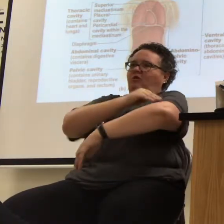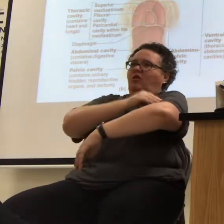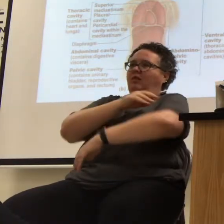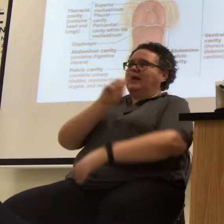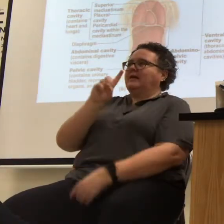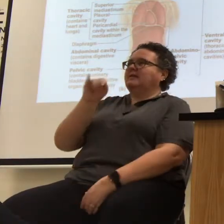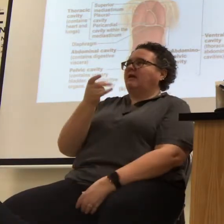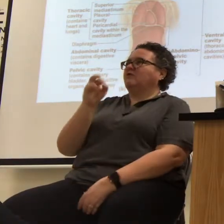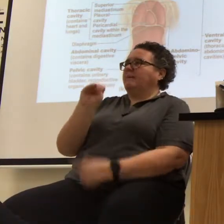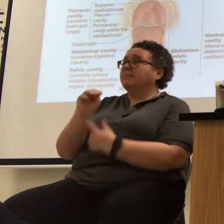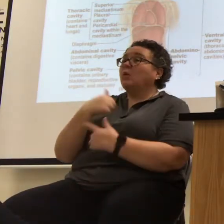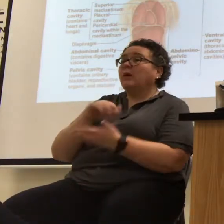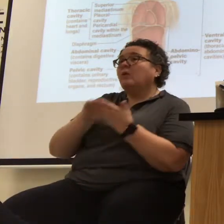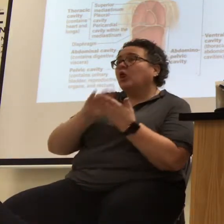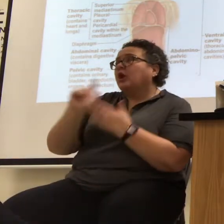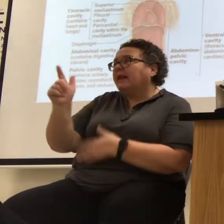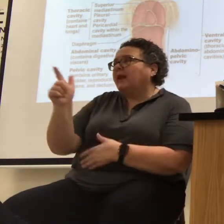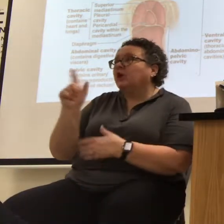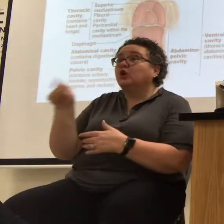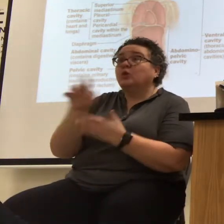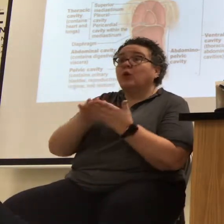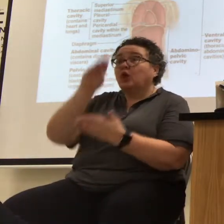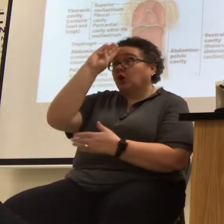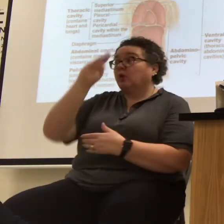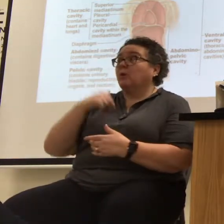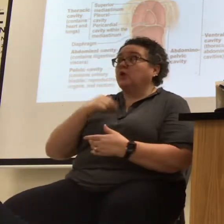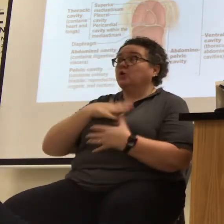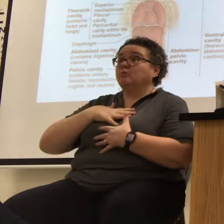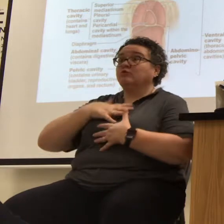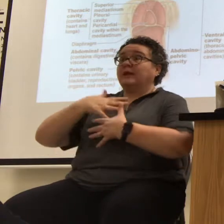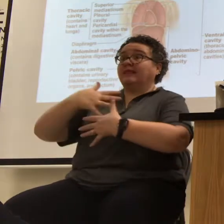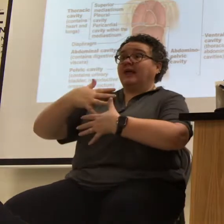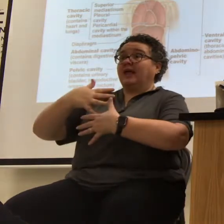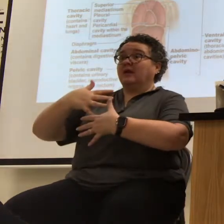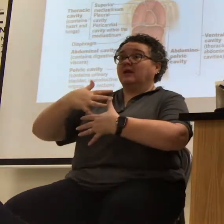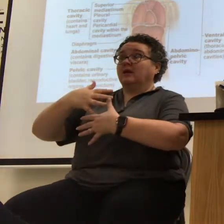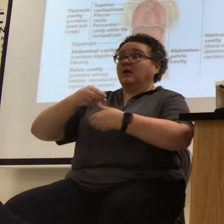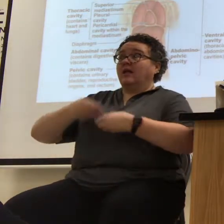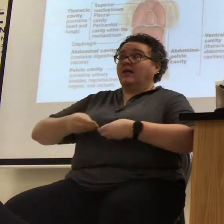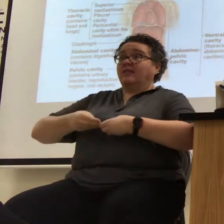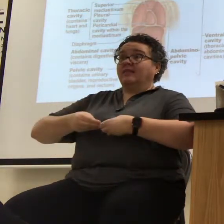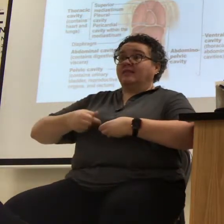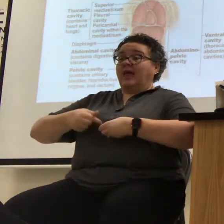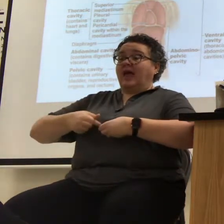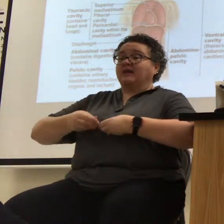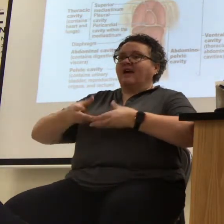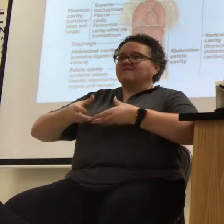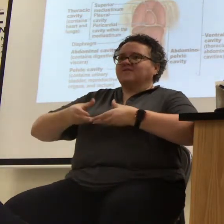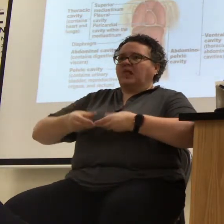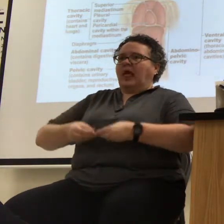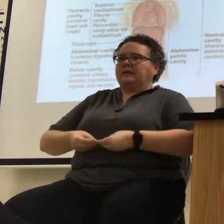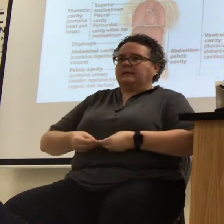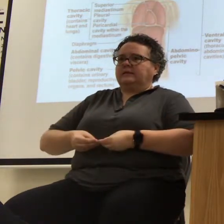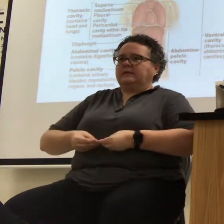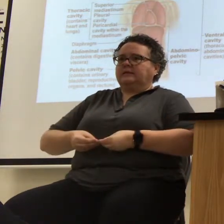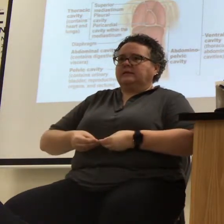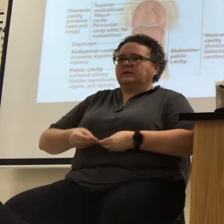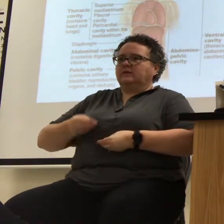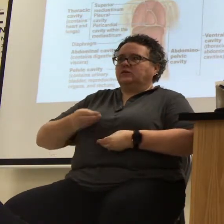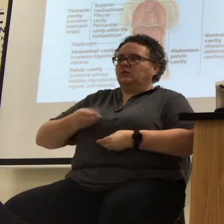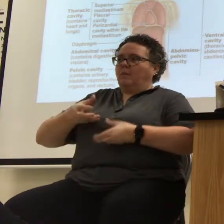You know, when you learn about the diaphragm later, you'll learn that when you breathe in, inspiration, the diaphragm flattens, helps your chest